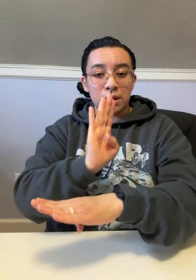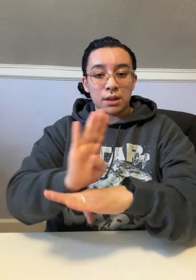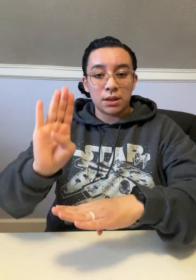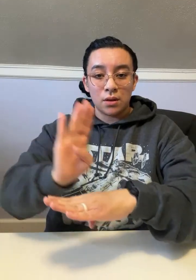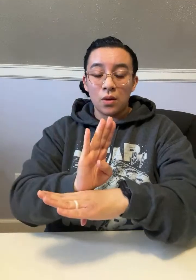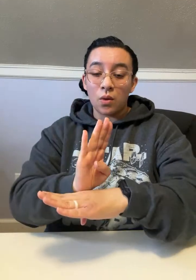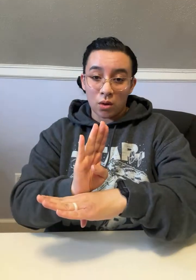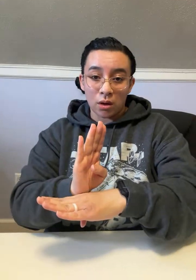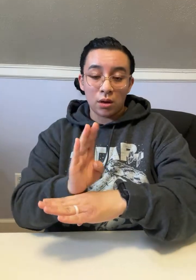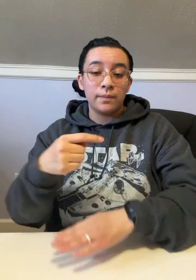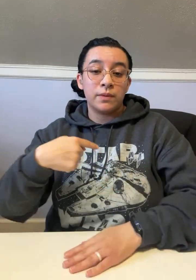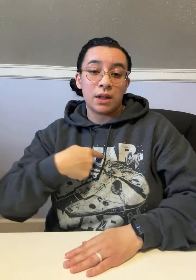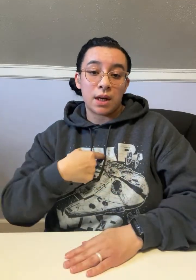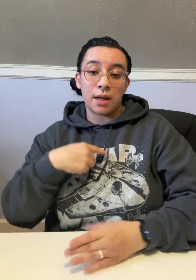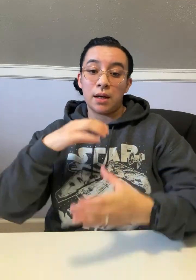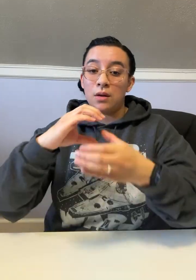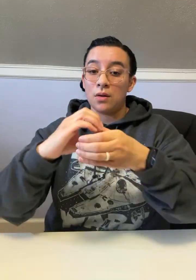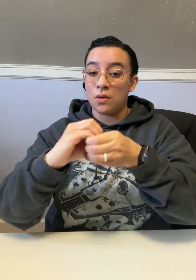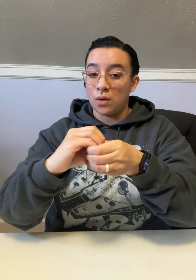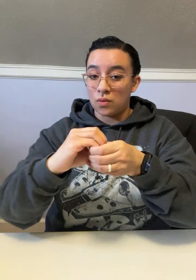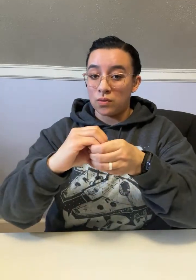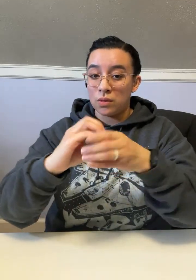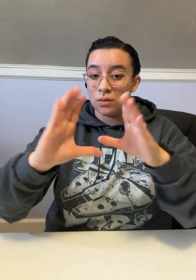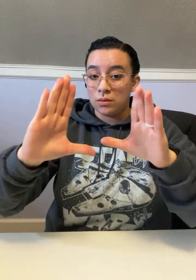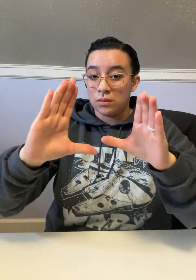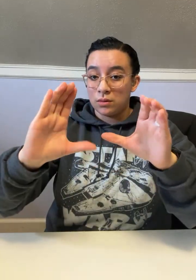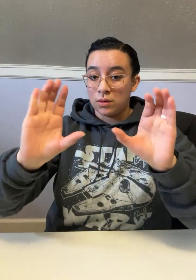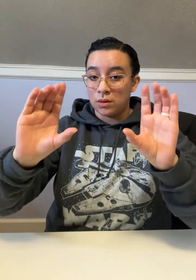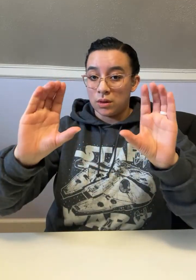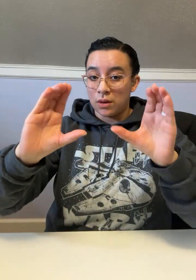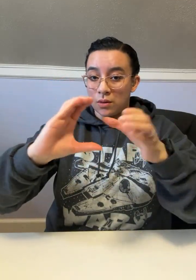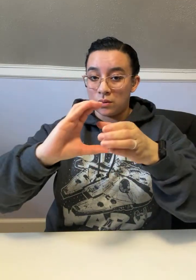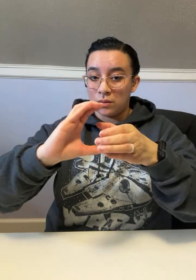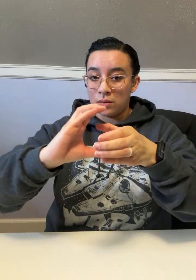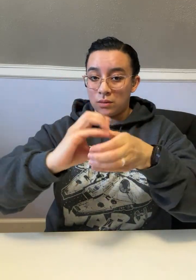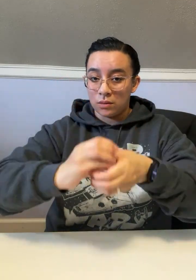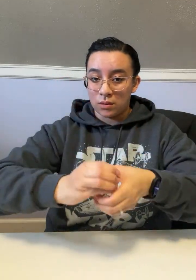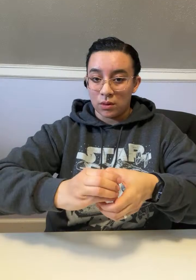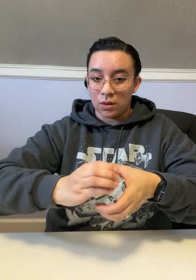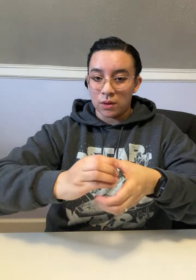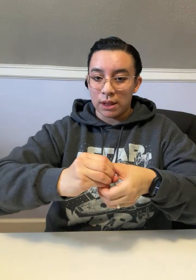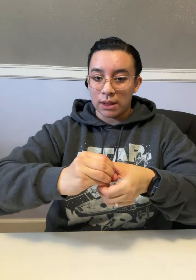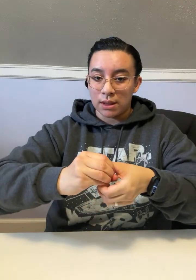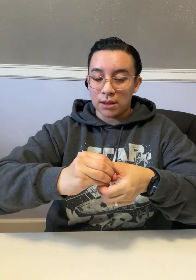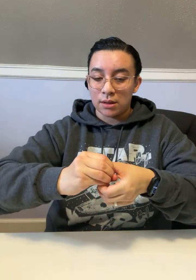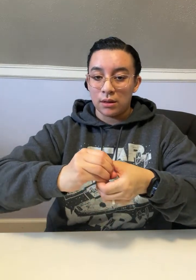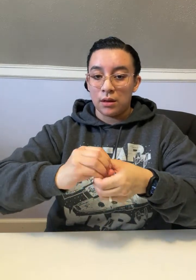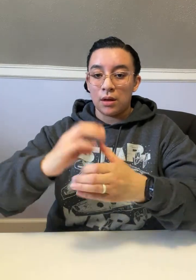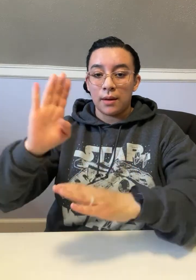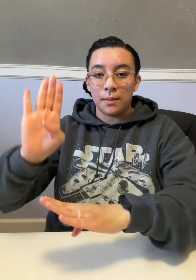business, or I own 2-letter O. We'll close like this.